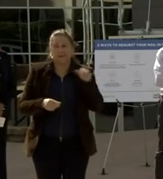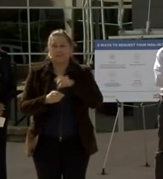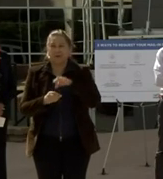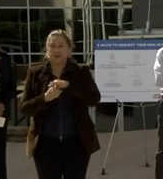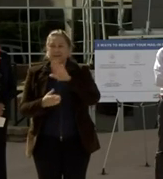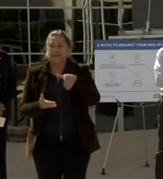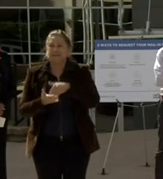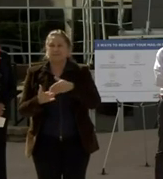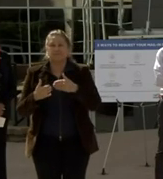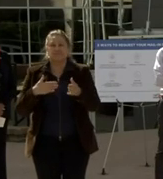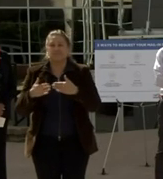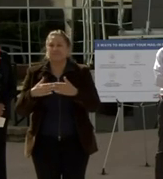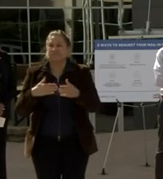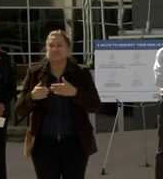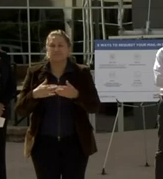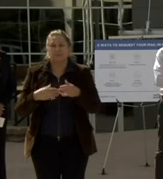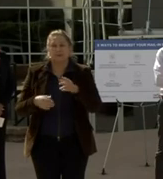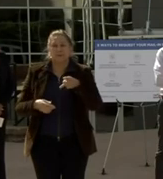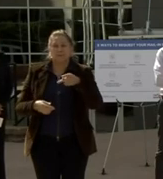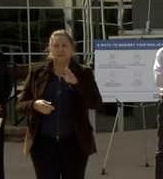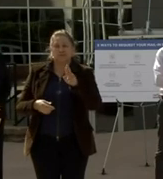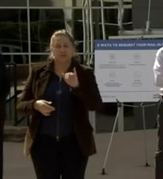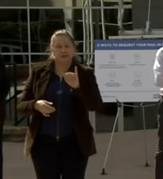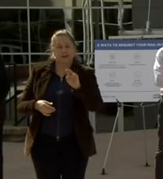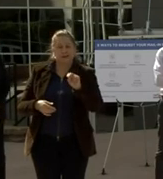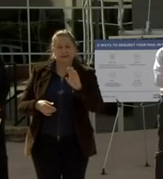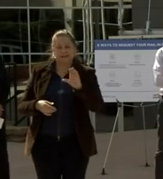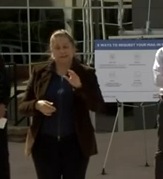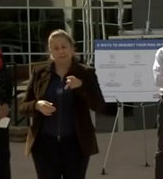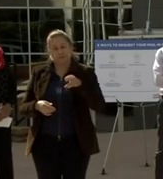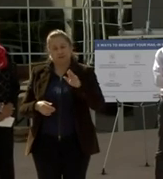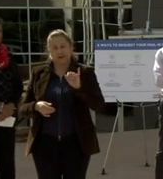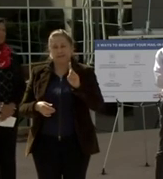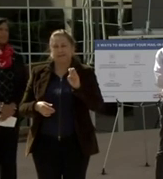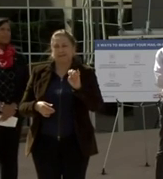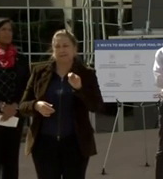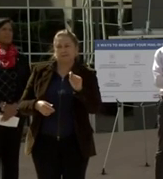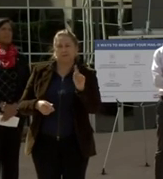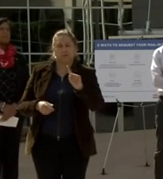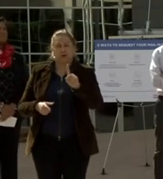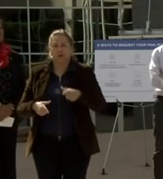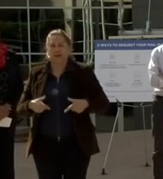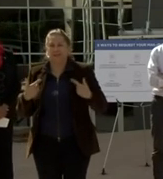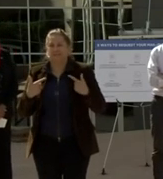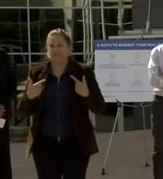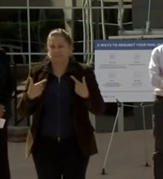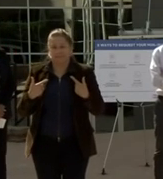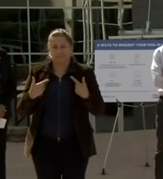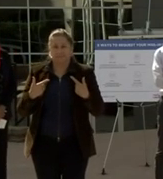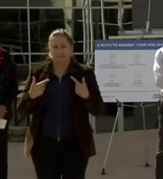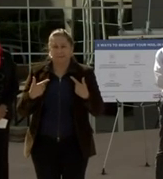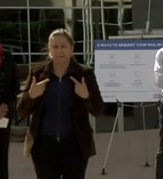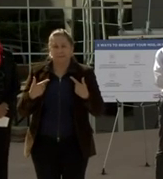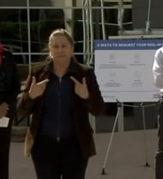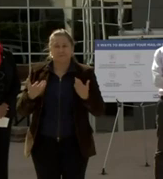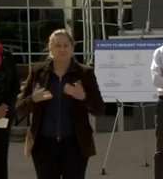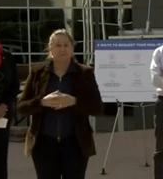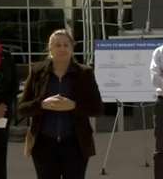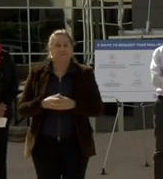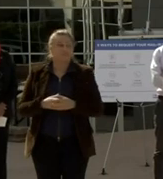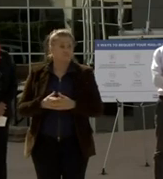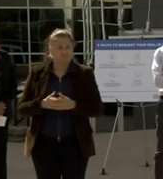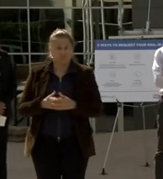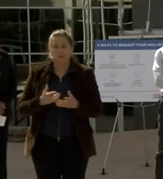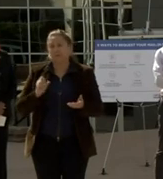who are unable to use the mail ballot process and have a need to visit a vote center to voluntarily stagger their